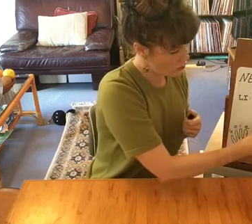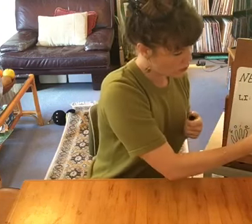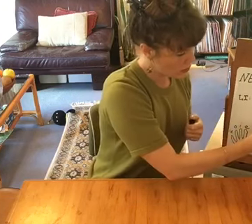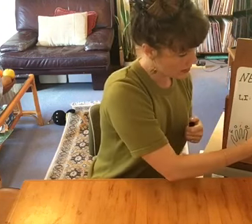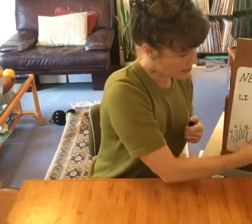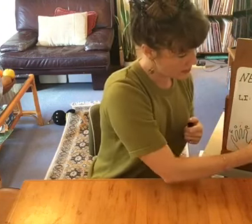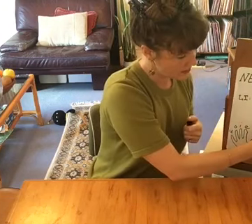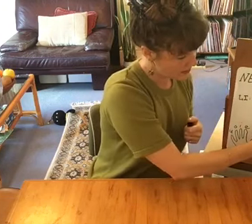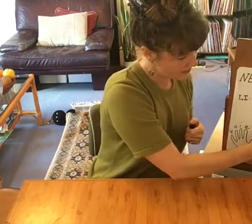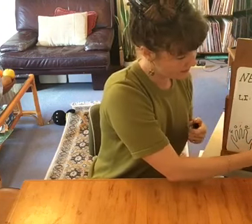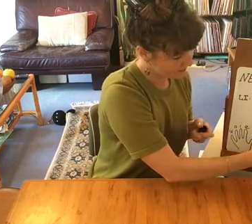ones.